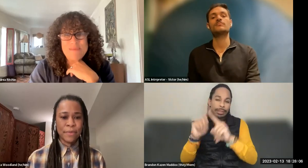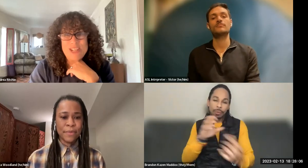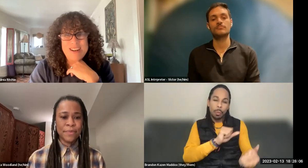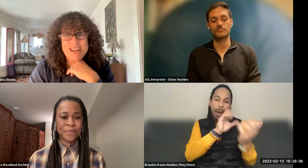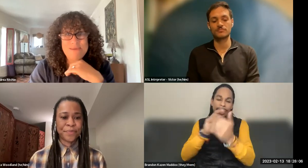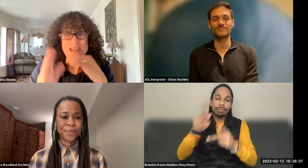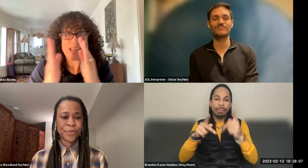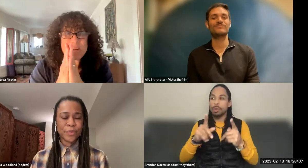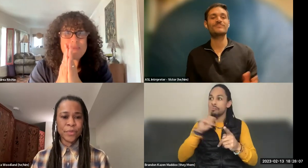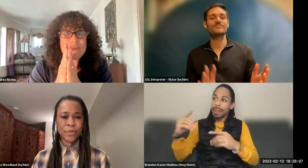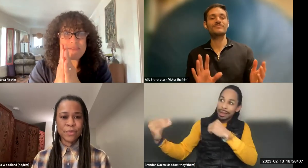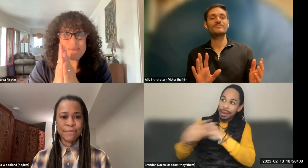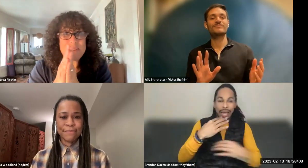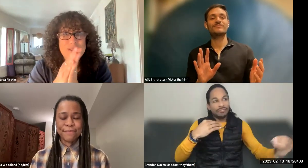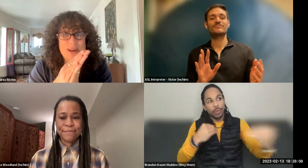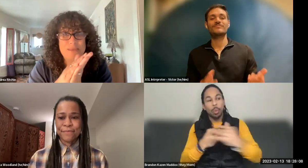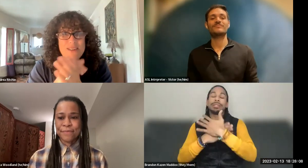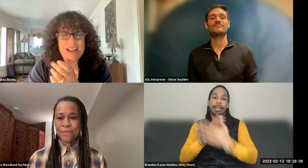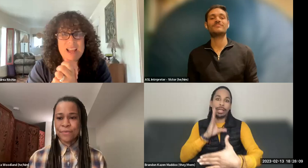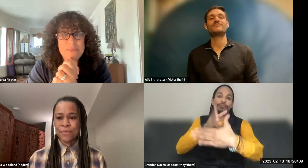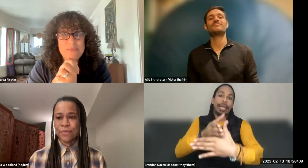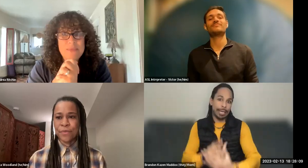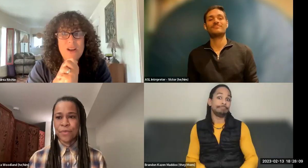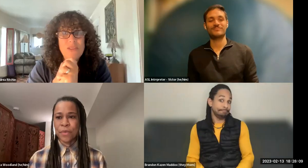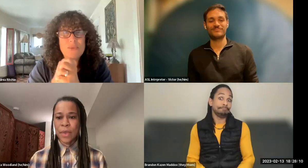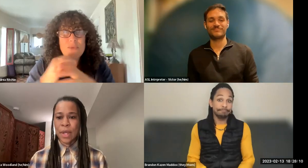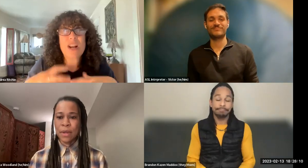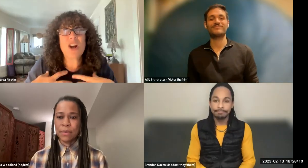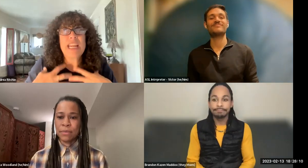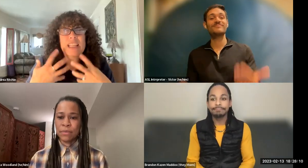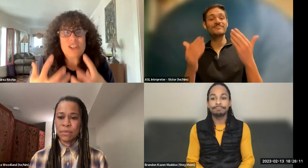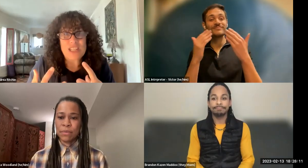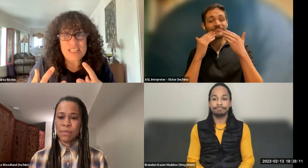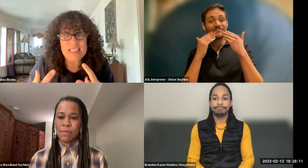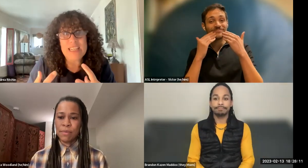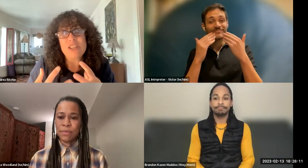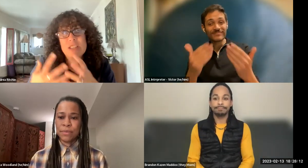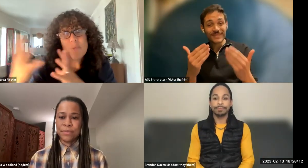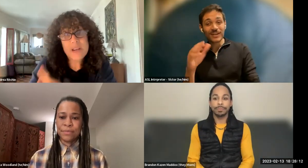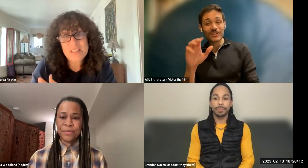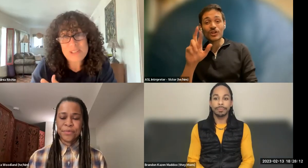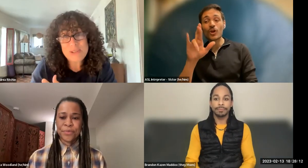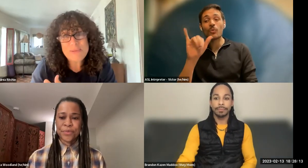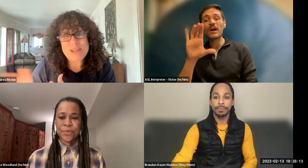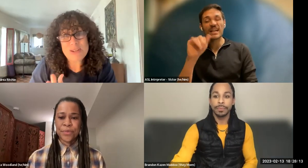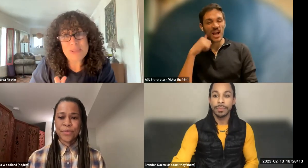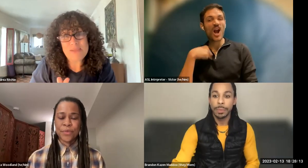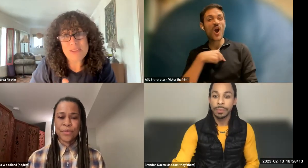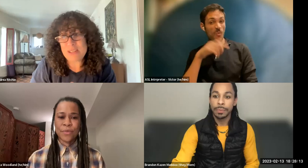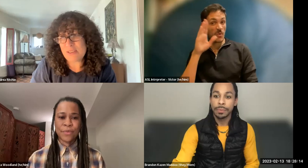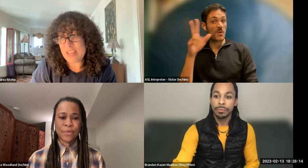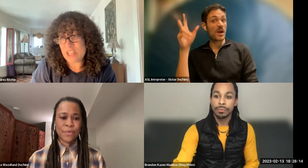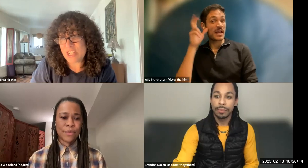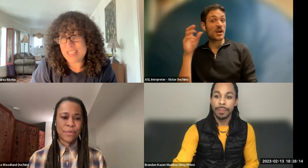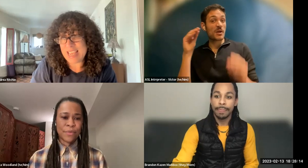Thank you so much, Erica. We're going to hear more from you about all what our healing justice lineages point us to in terms